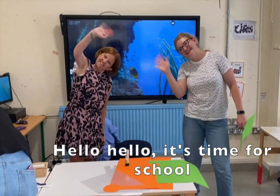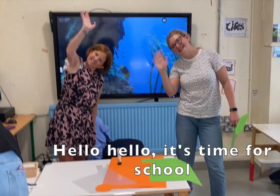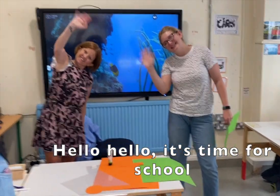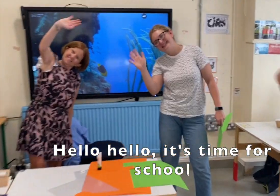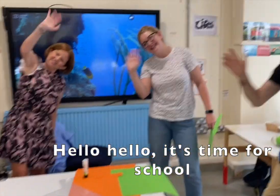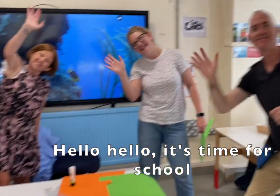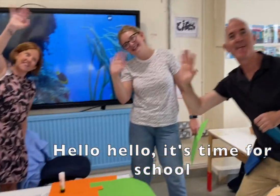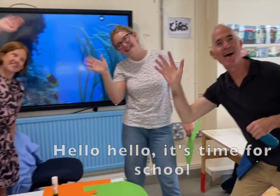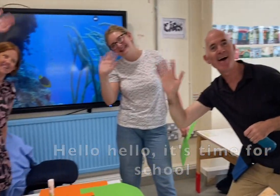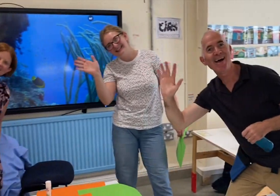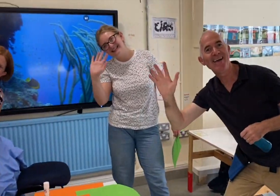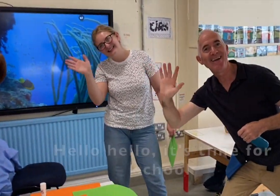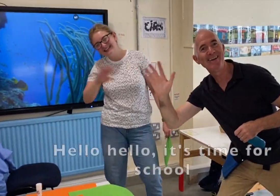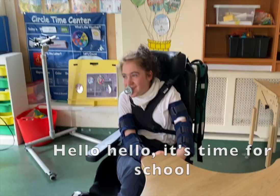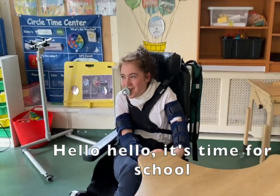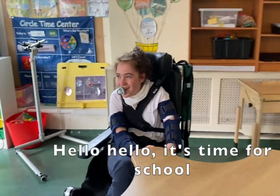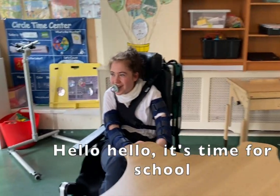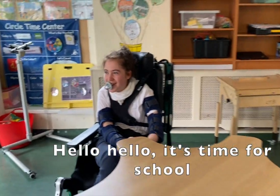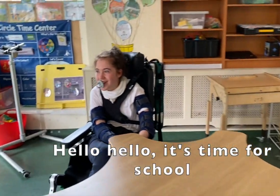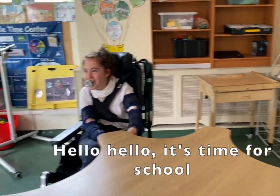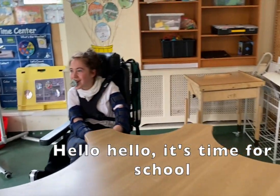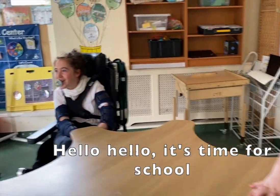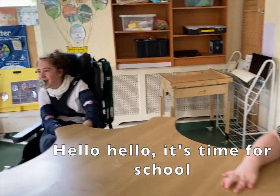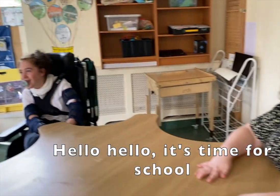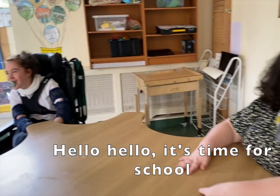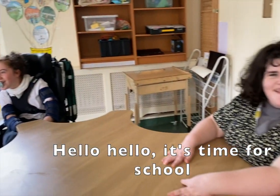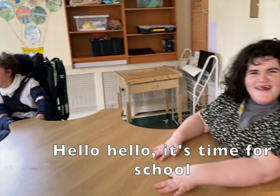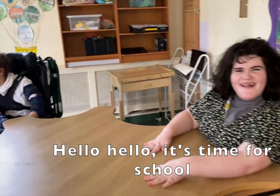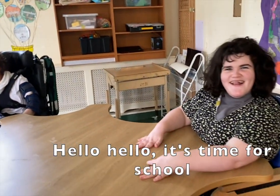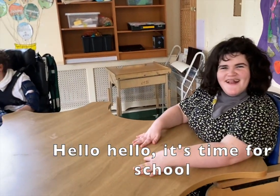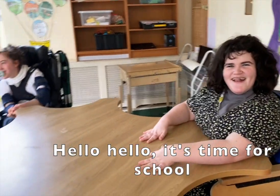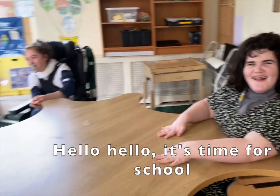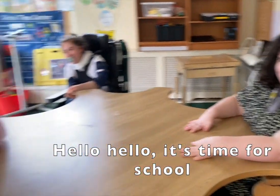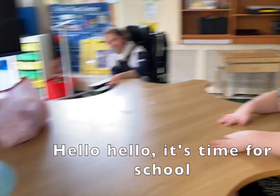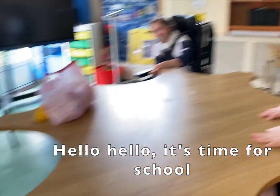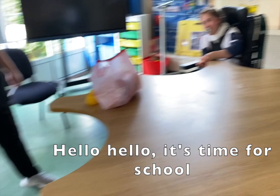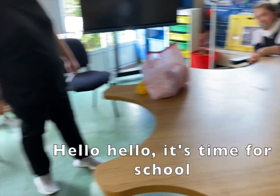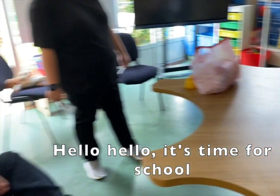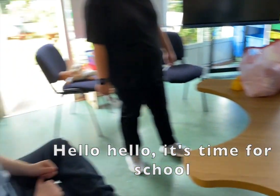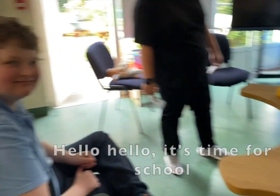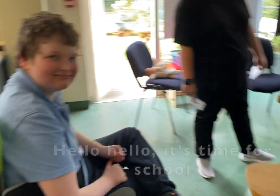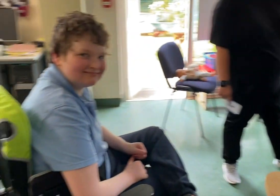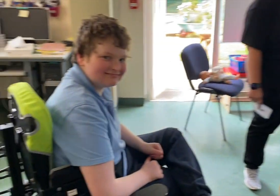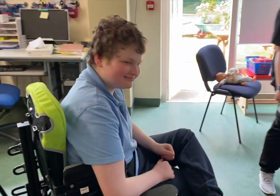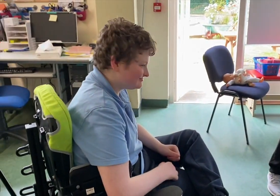school. Hello, hello, it's time for school.